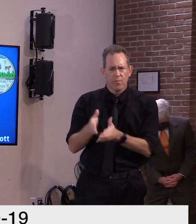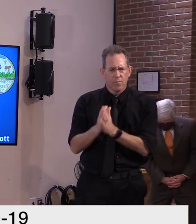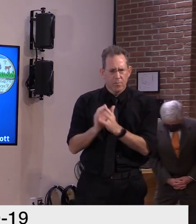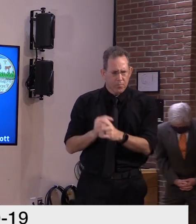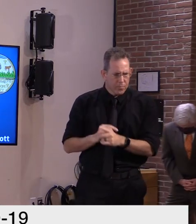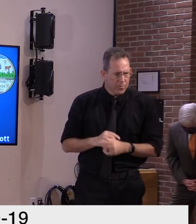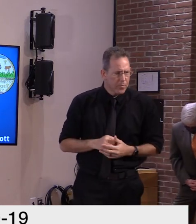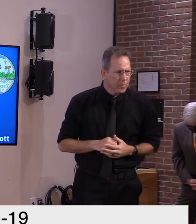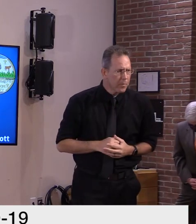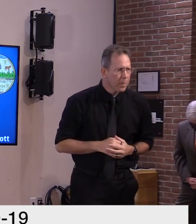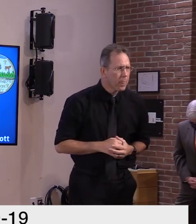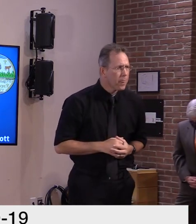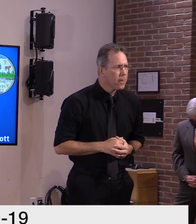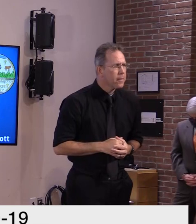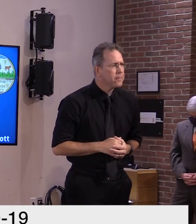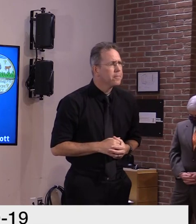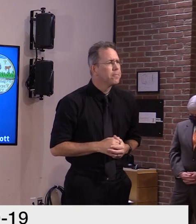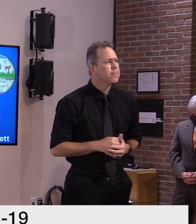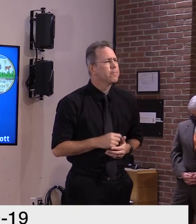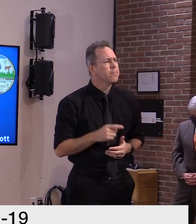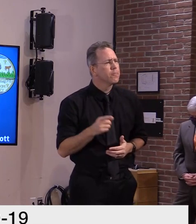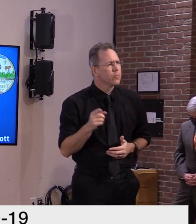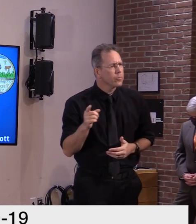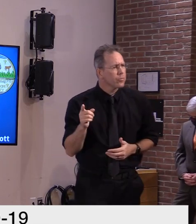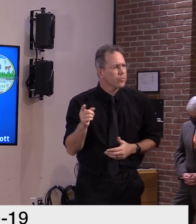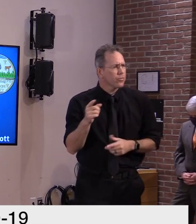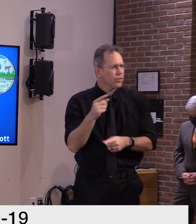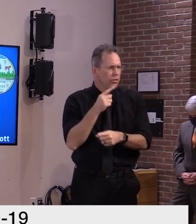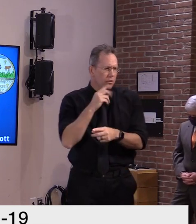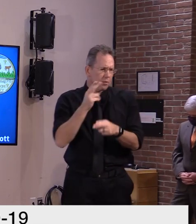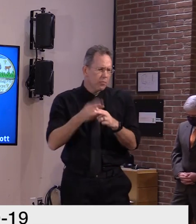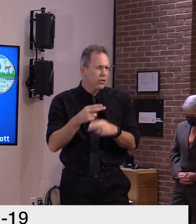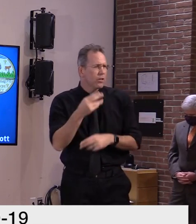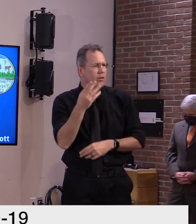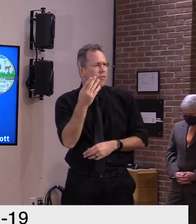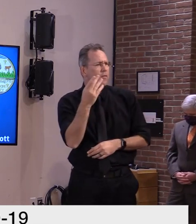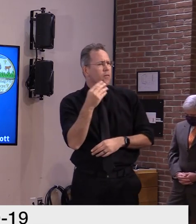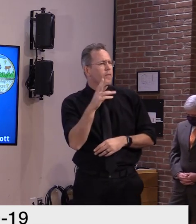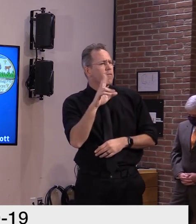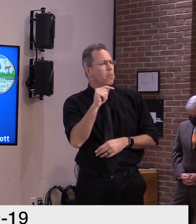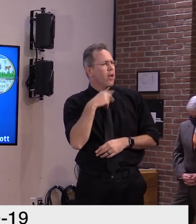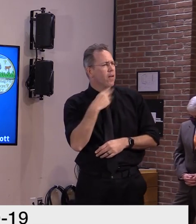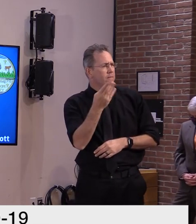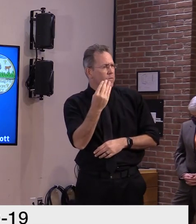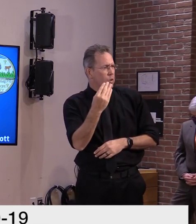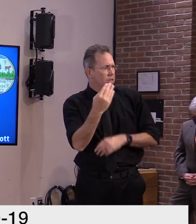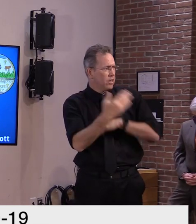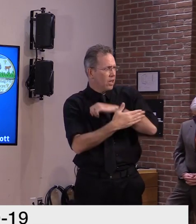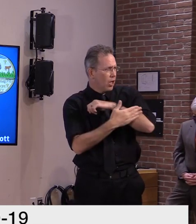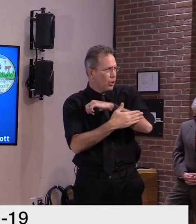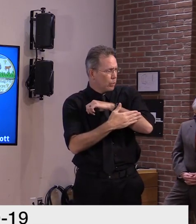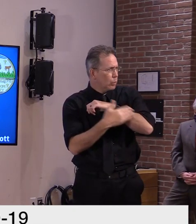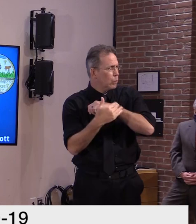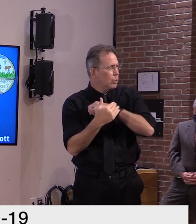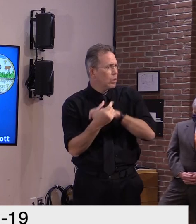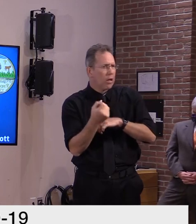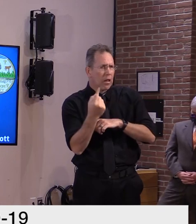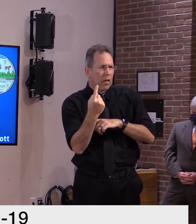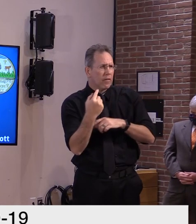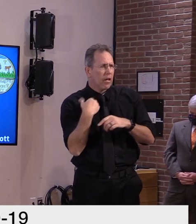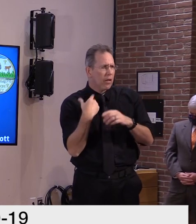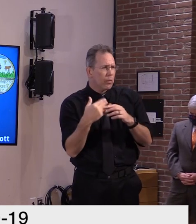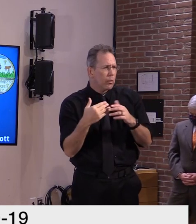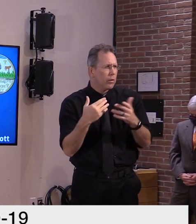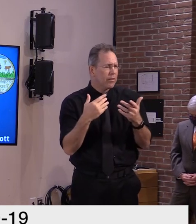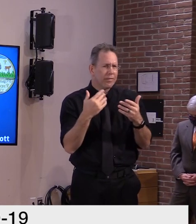11 of Vermont counties, if they weren't in Vermont, would be considered areas that one